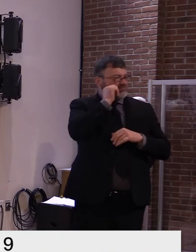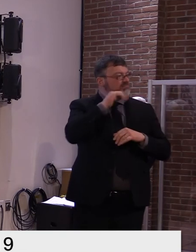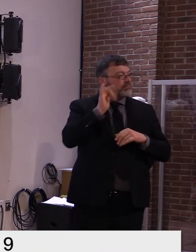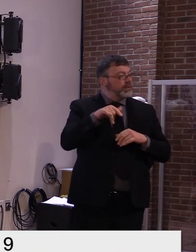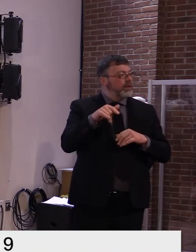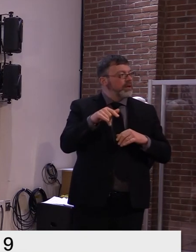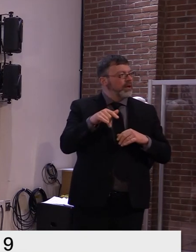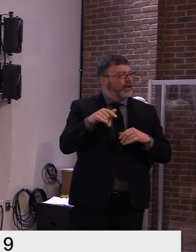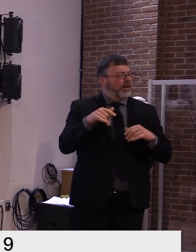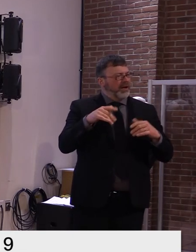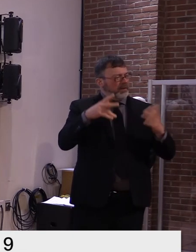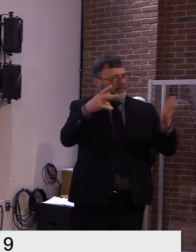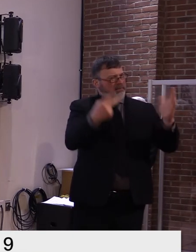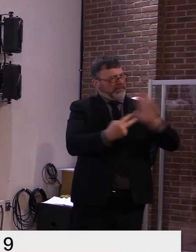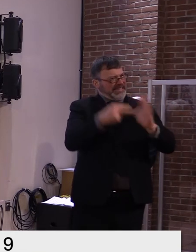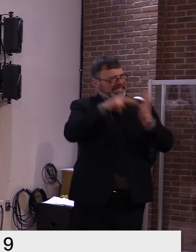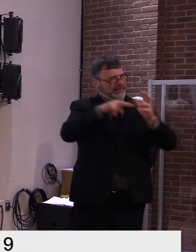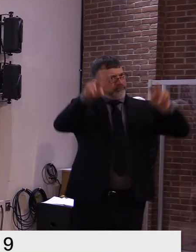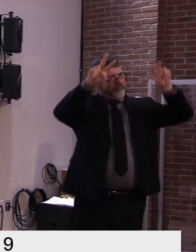combat the virus?